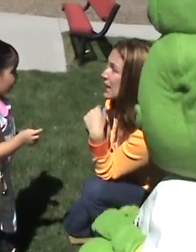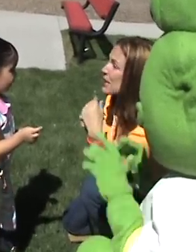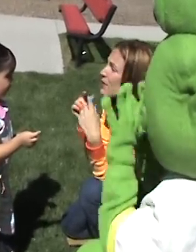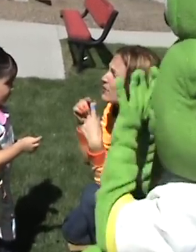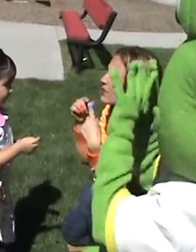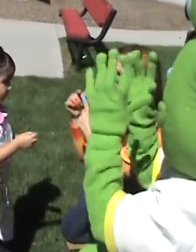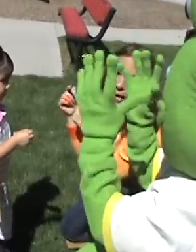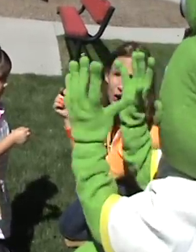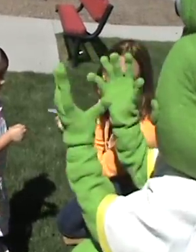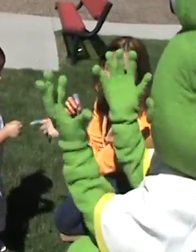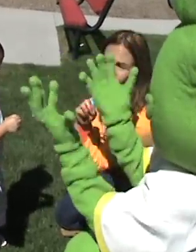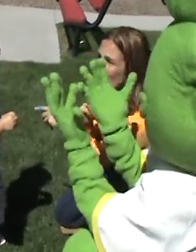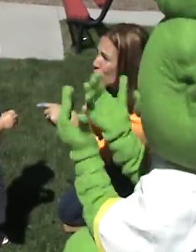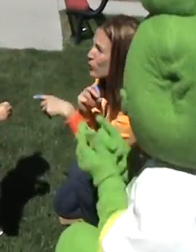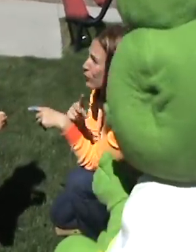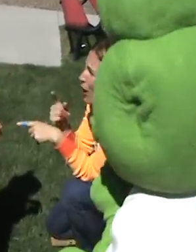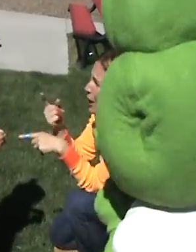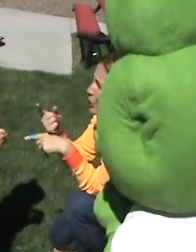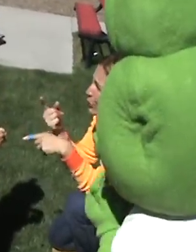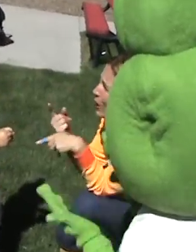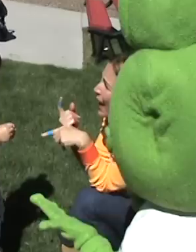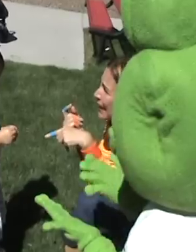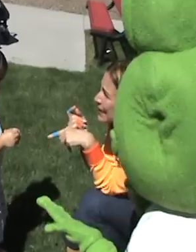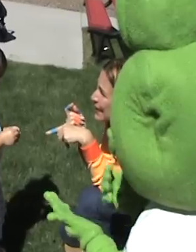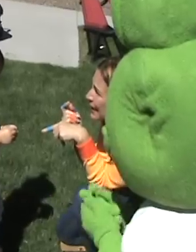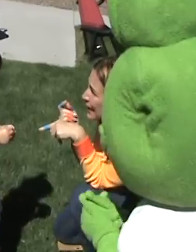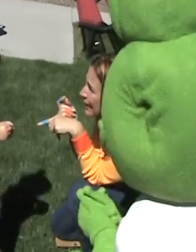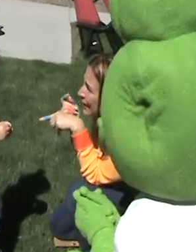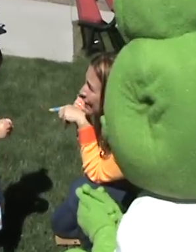is a very special frog. You're right. Is he a frog?